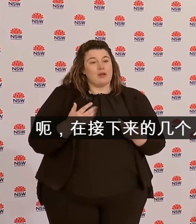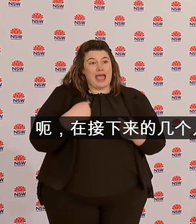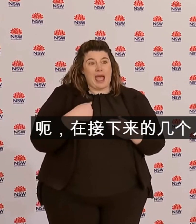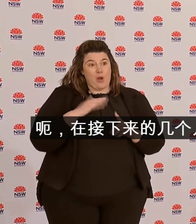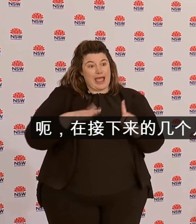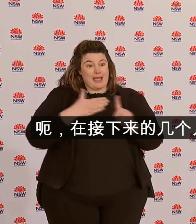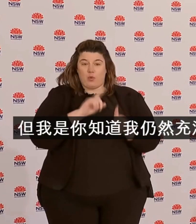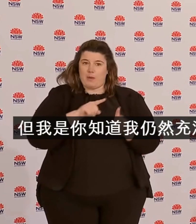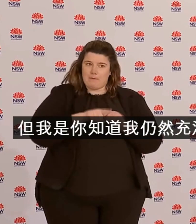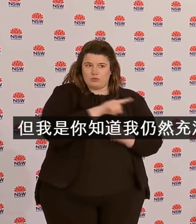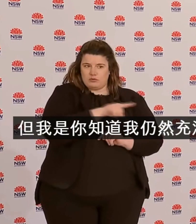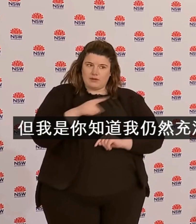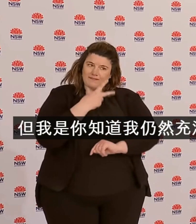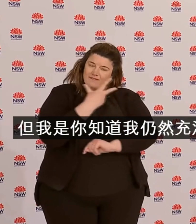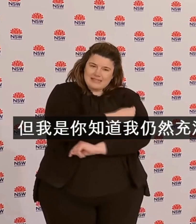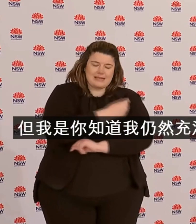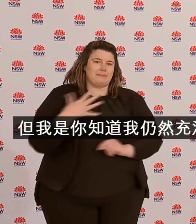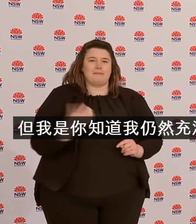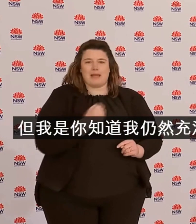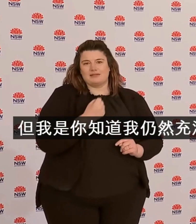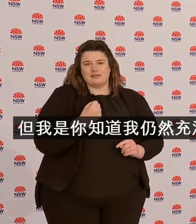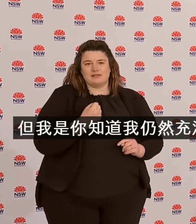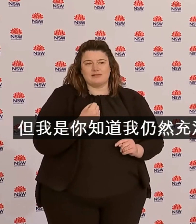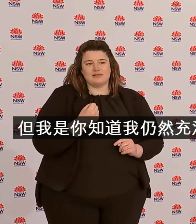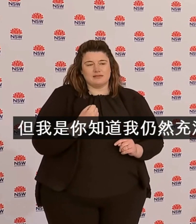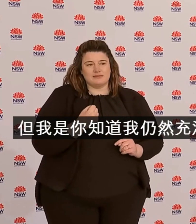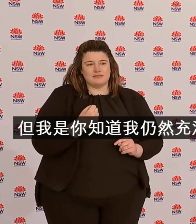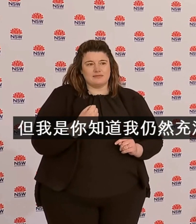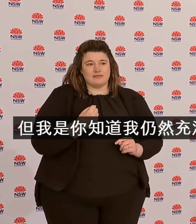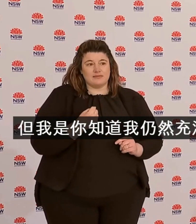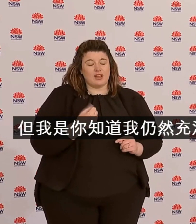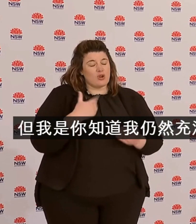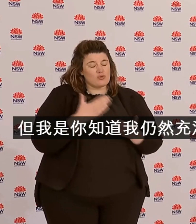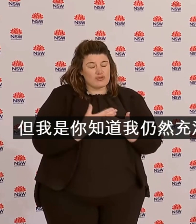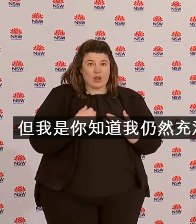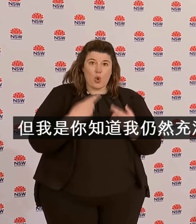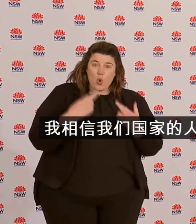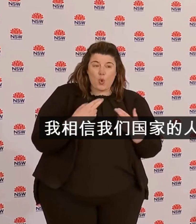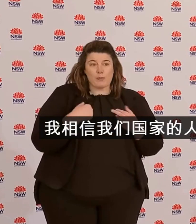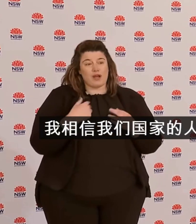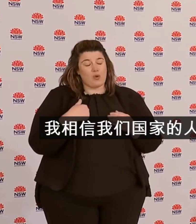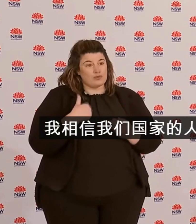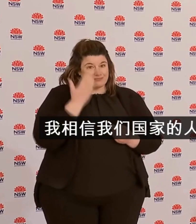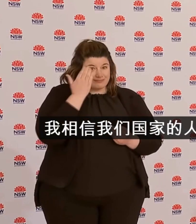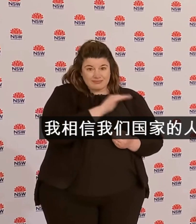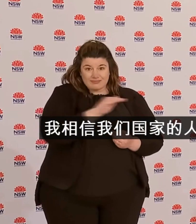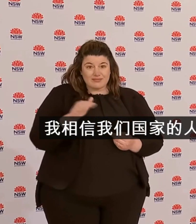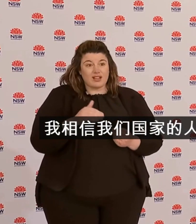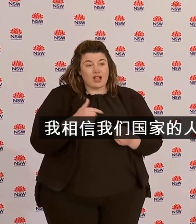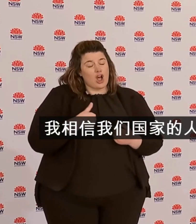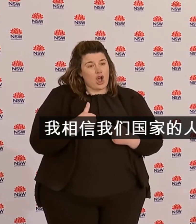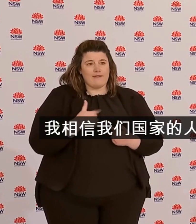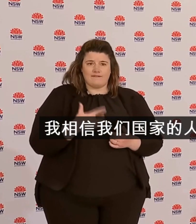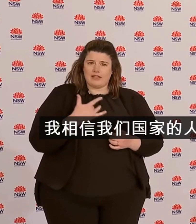that is the challenge for us. But I am, you know, I remain ever hopeful, and I really want to stress this message. I have confidence in the people